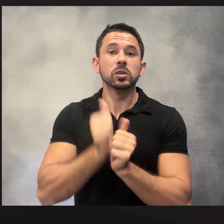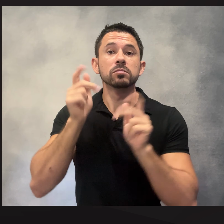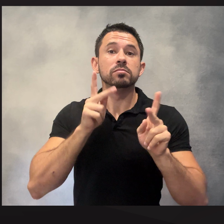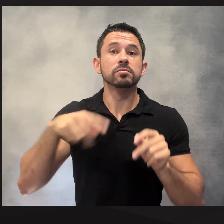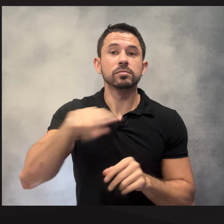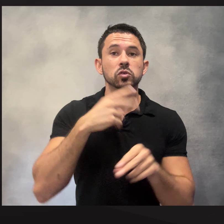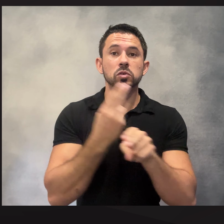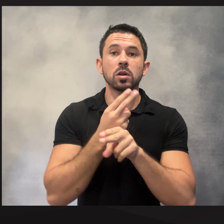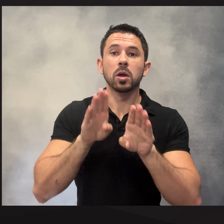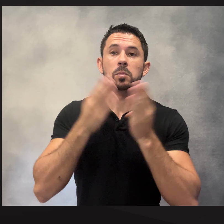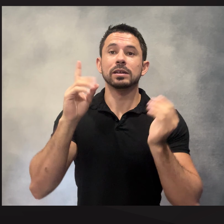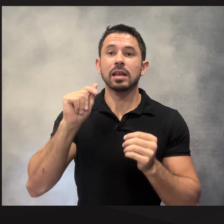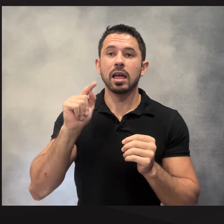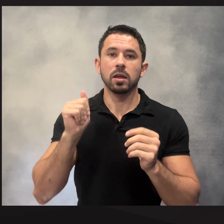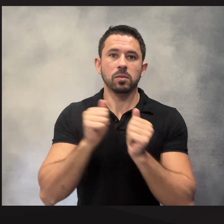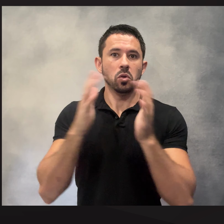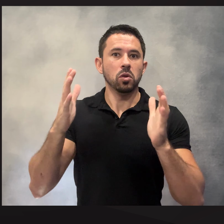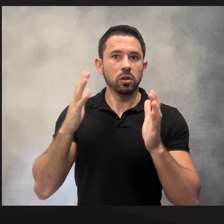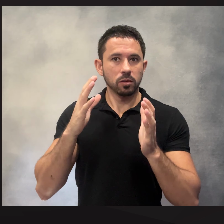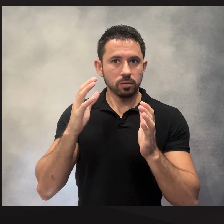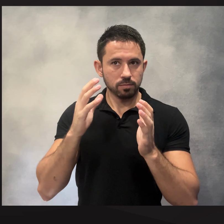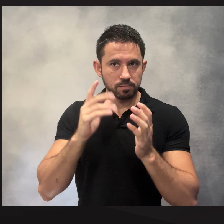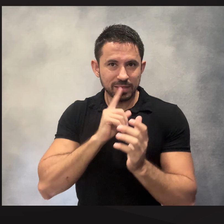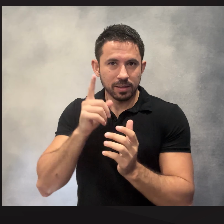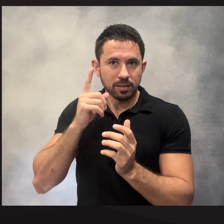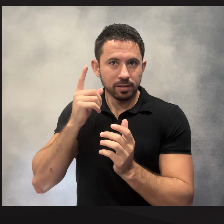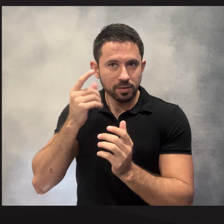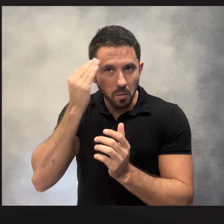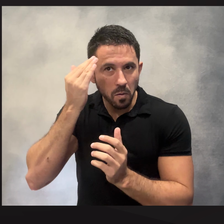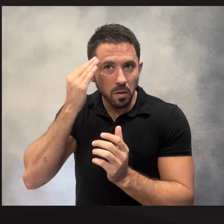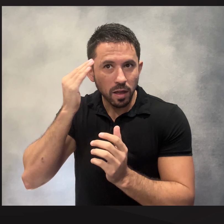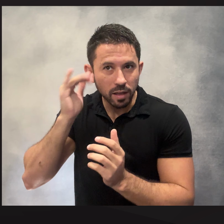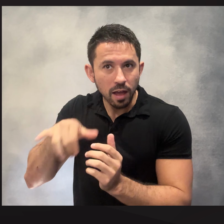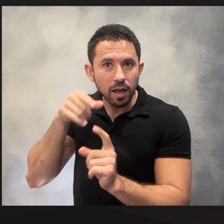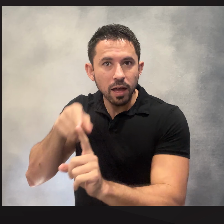Most folks use open data without even knowing it.